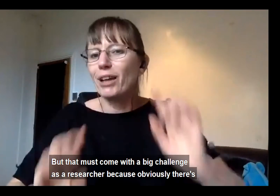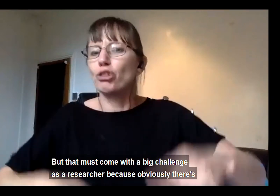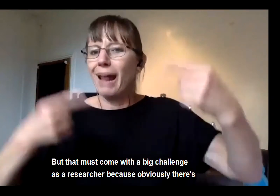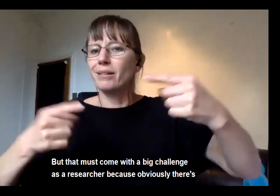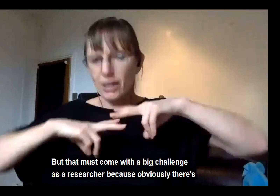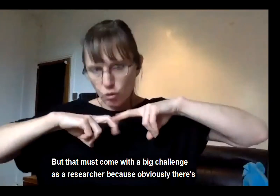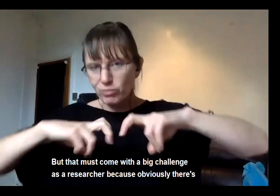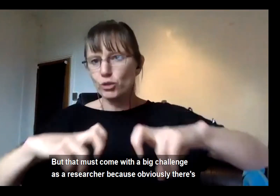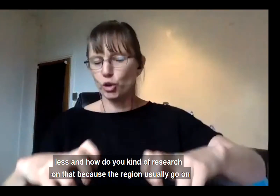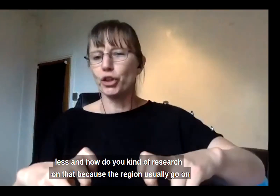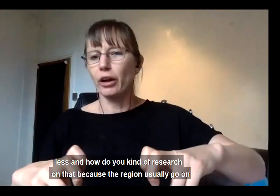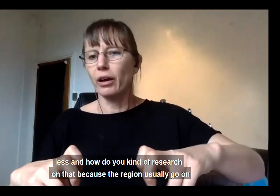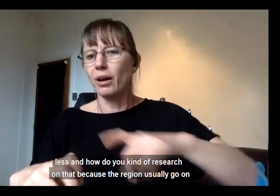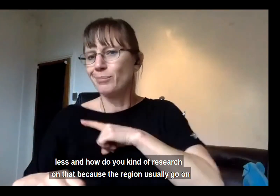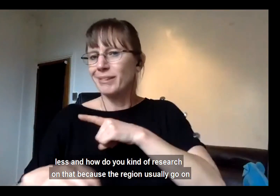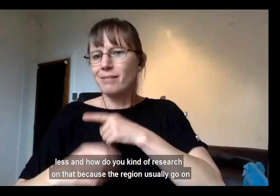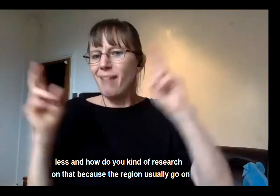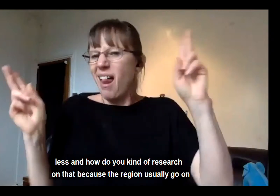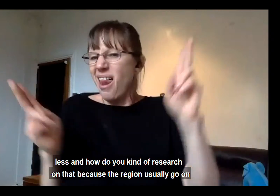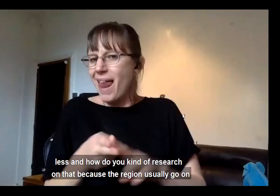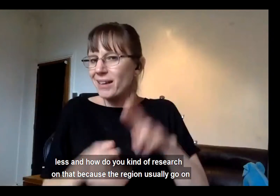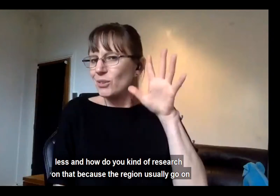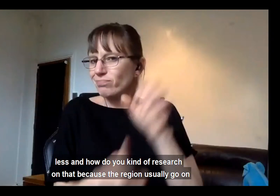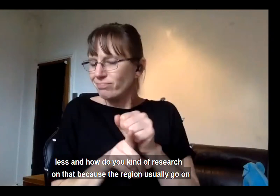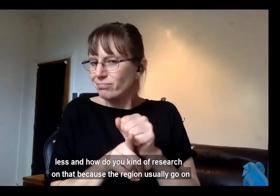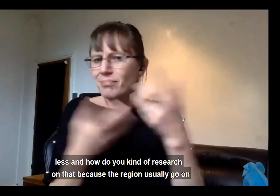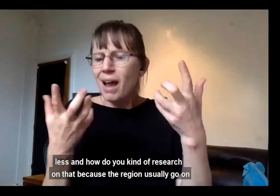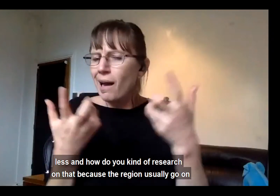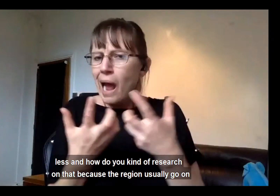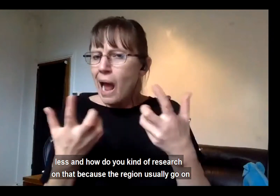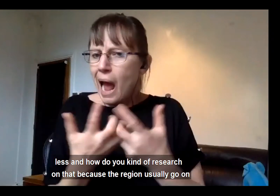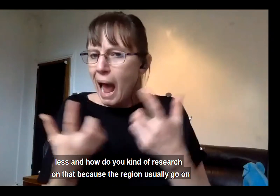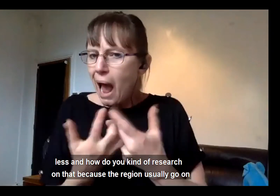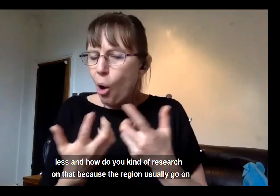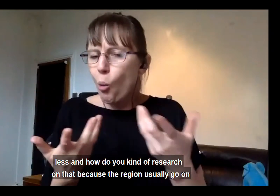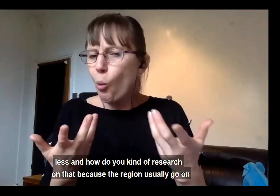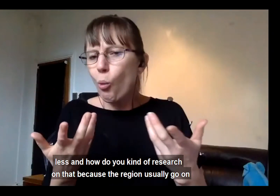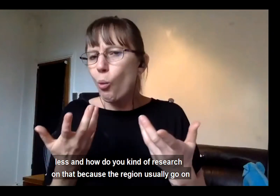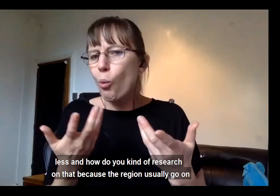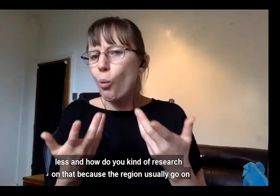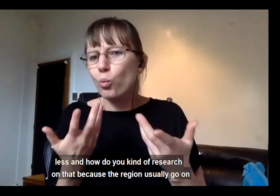researcher, because obviously there's less. How do you